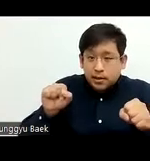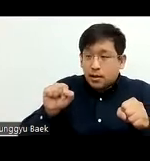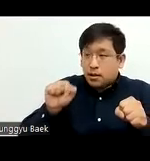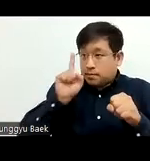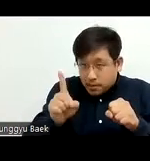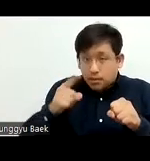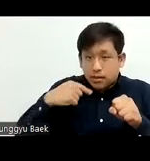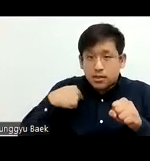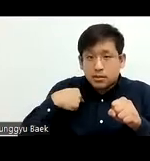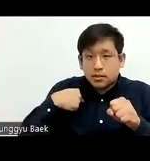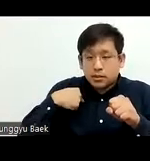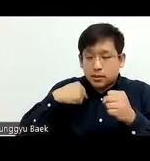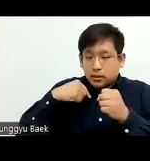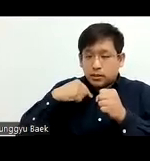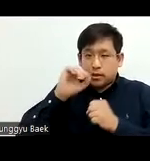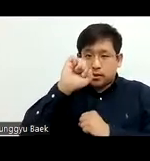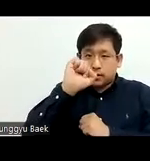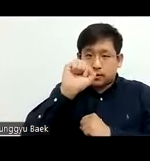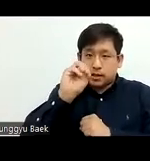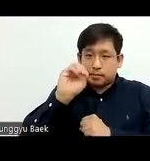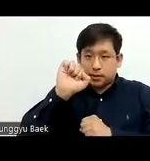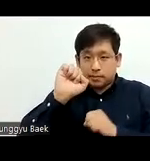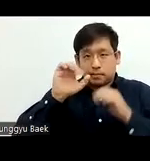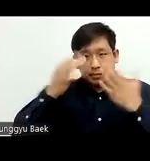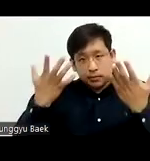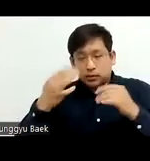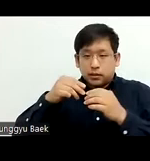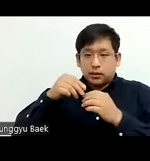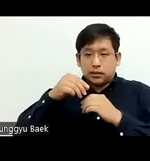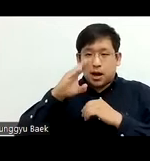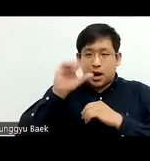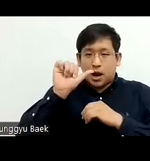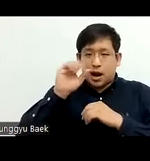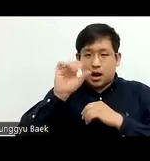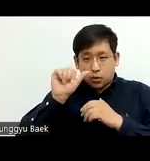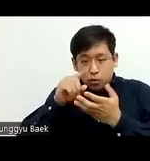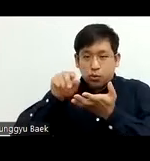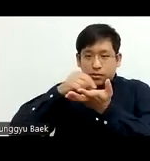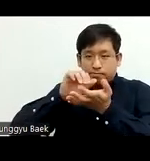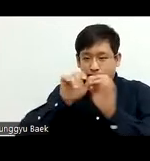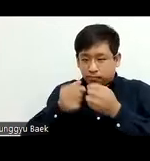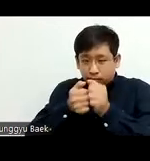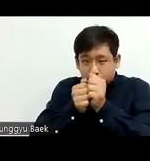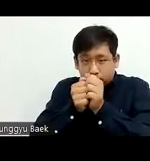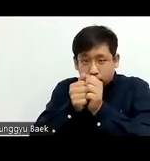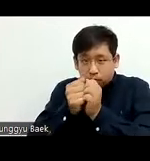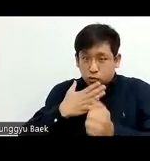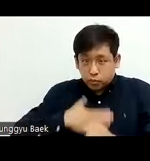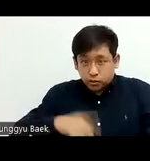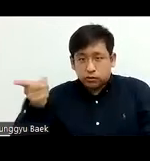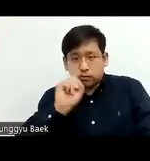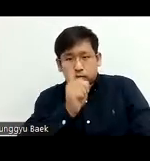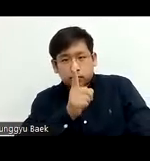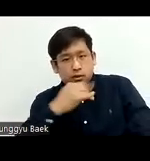is that it is not possible to actually communicate with the bank offices to verify a transaction.